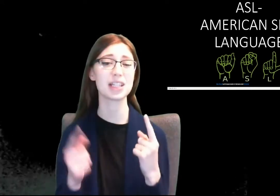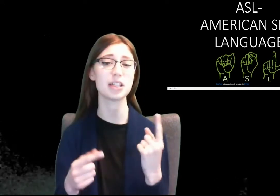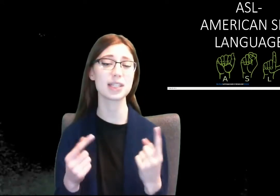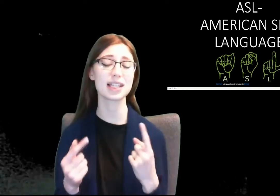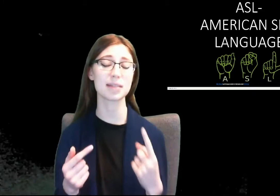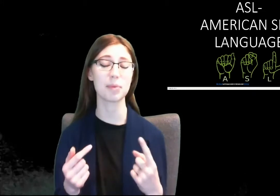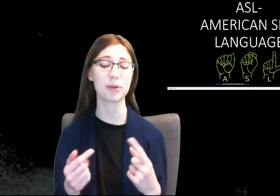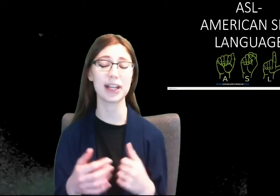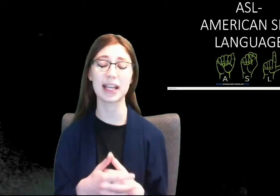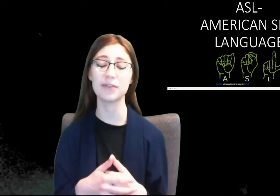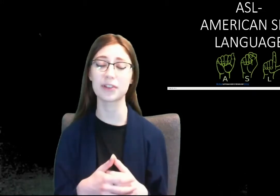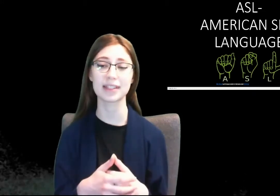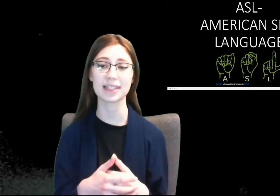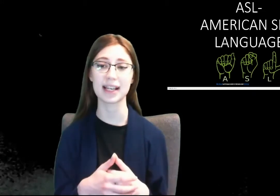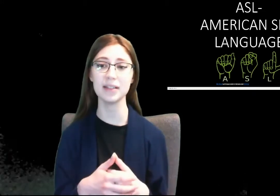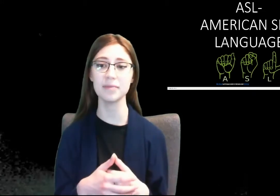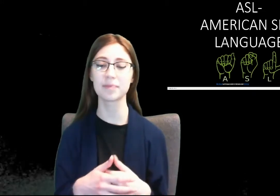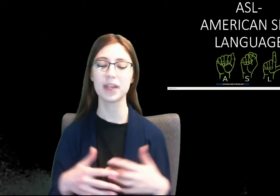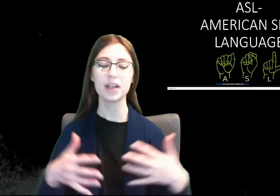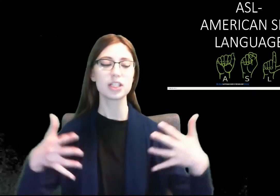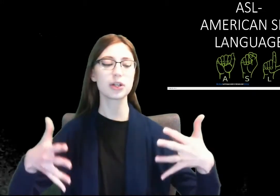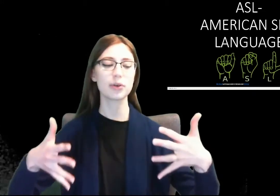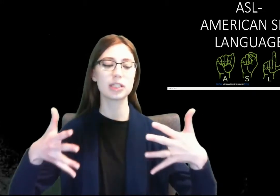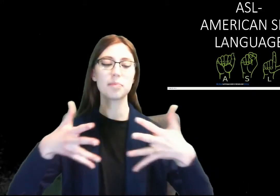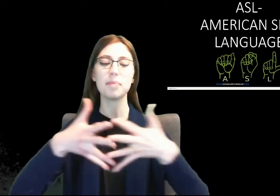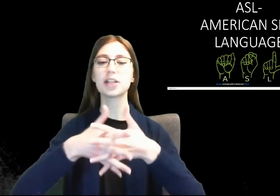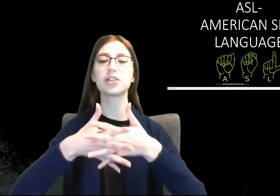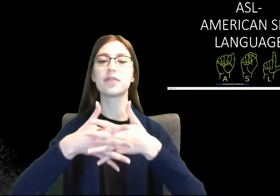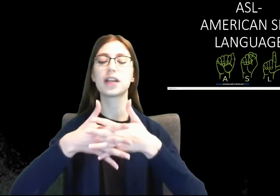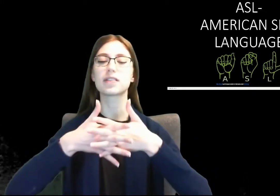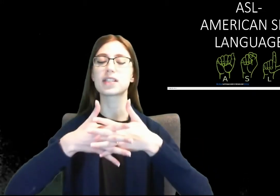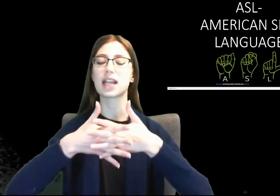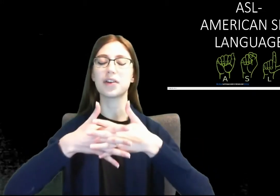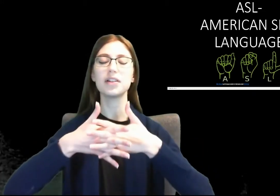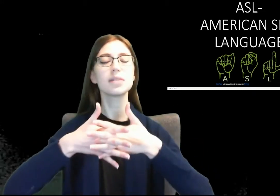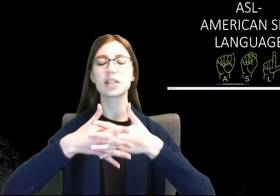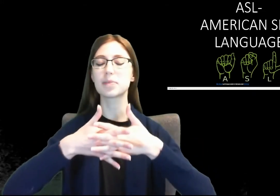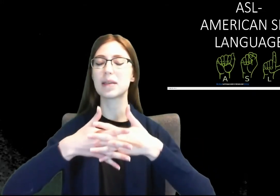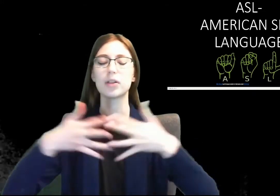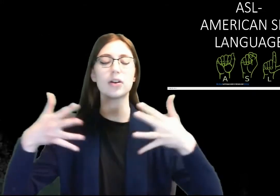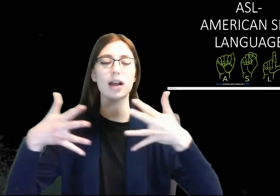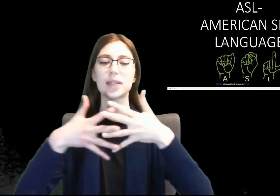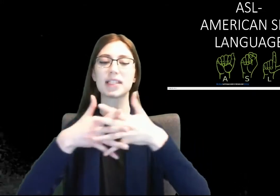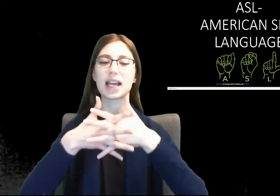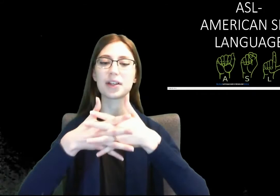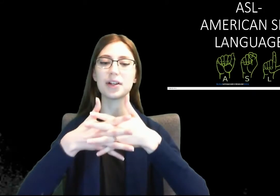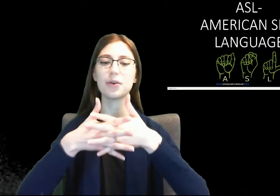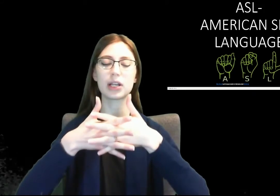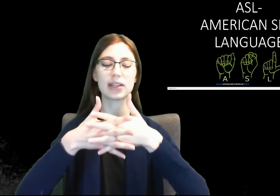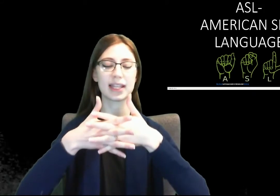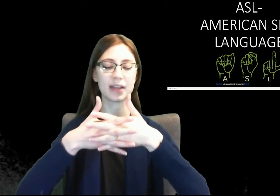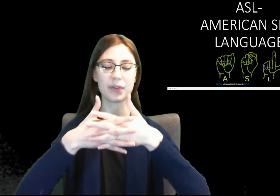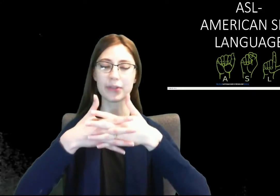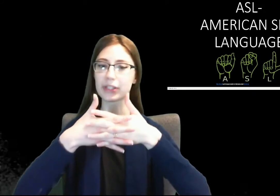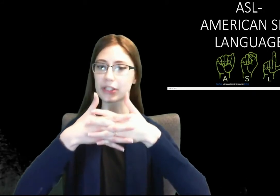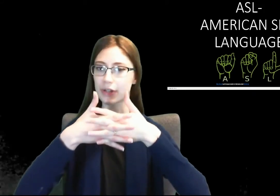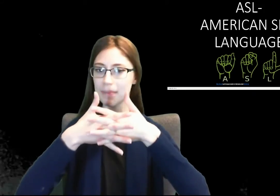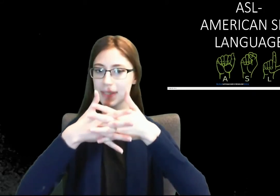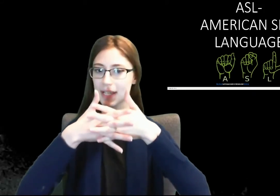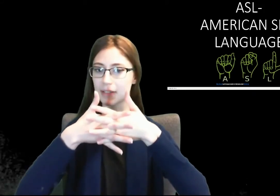use as a memory aid for this sign. So you're going to mesh your fingers together. It's a bunch of people all coming together, or you can think of all of the stripes on the